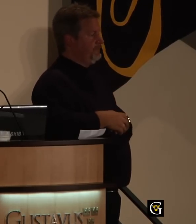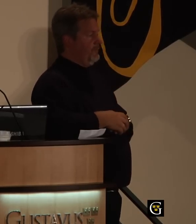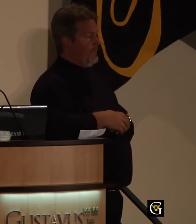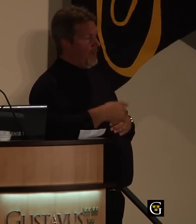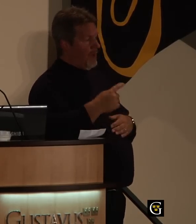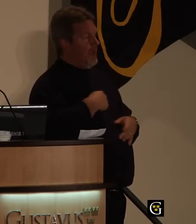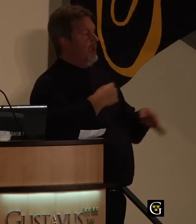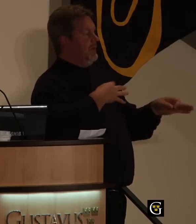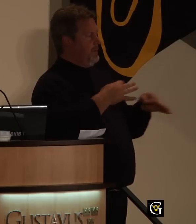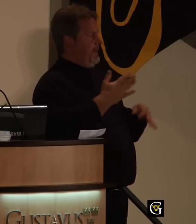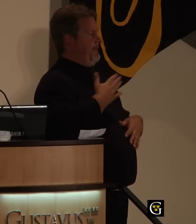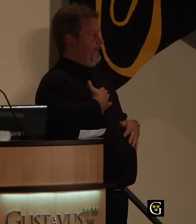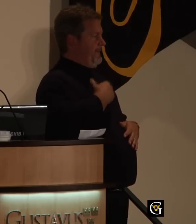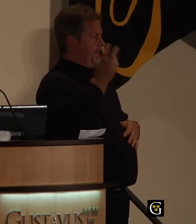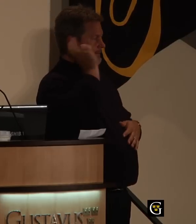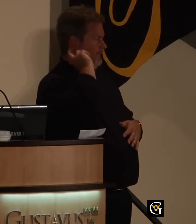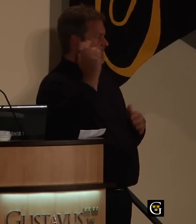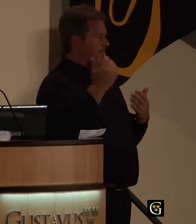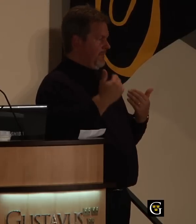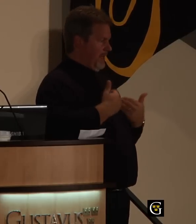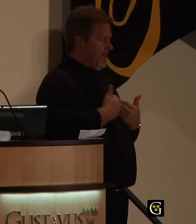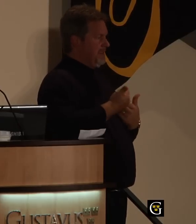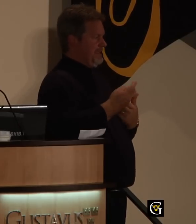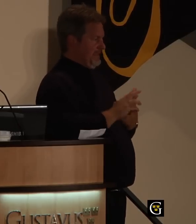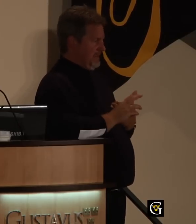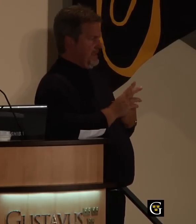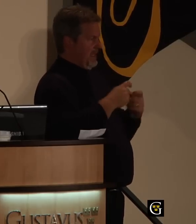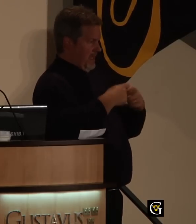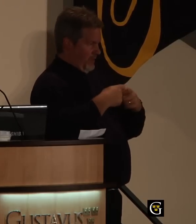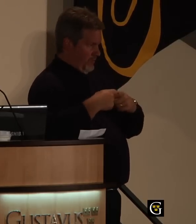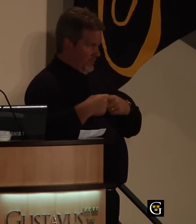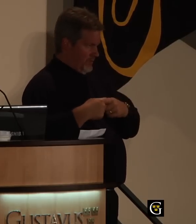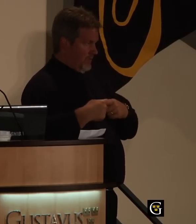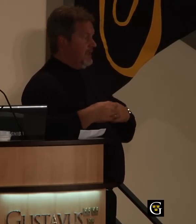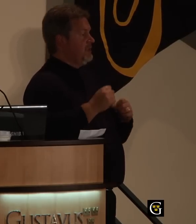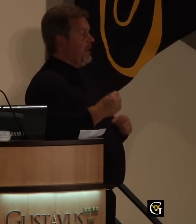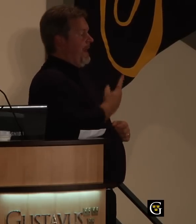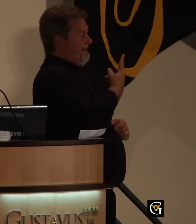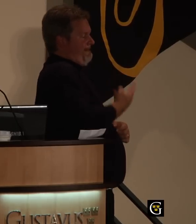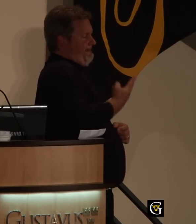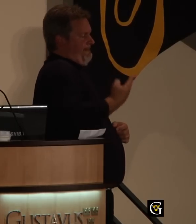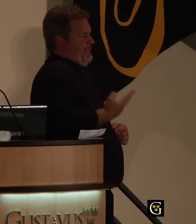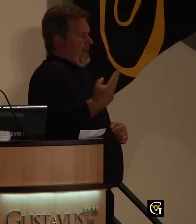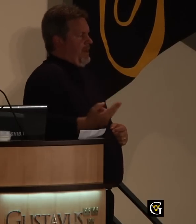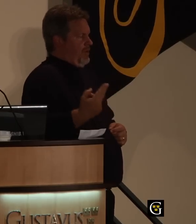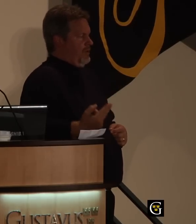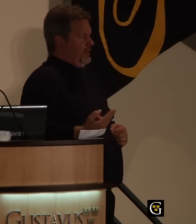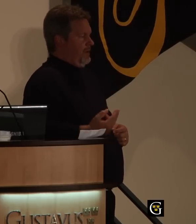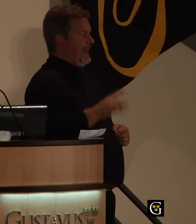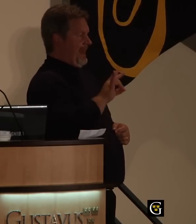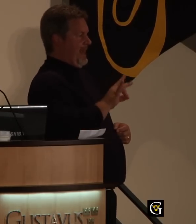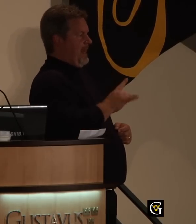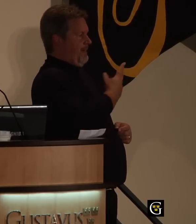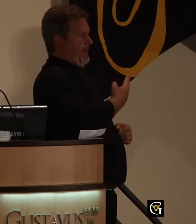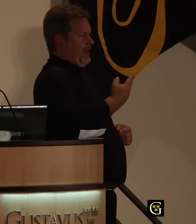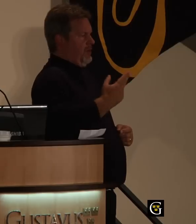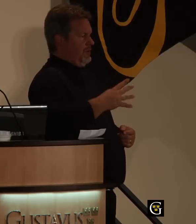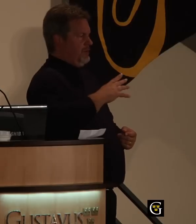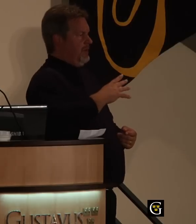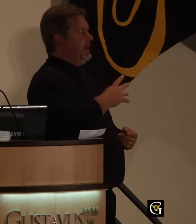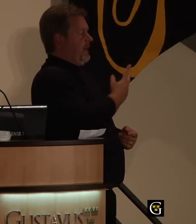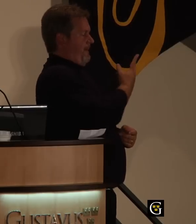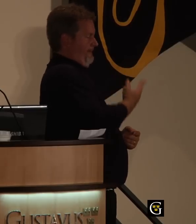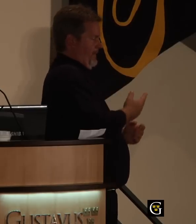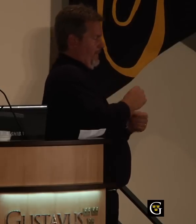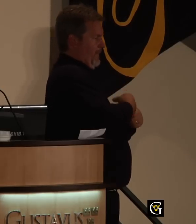has 60 electrodes. That particular software paired each set of two electrodes together to create one channel